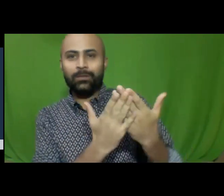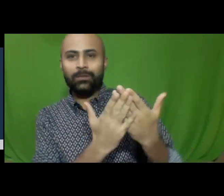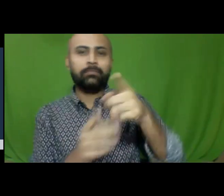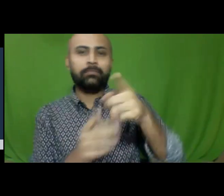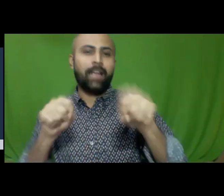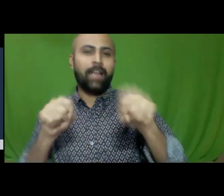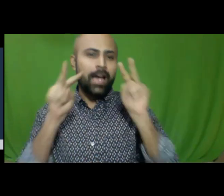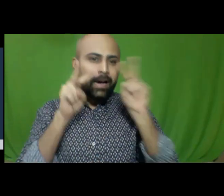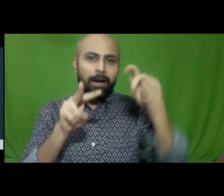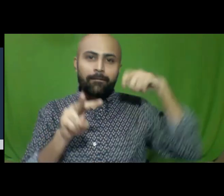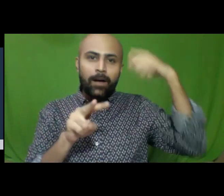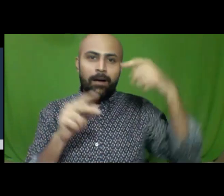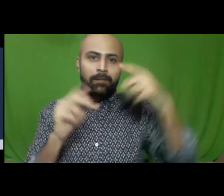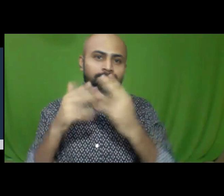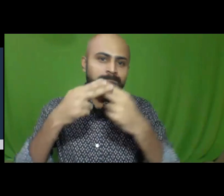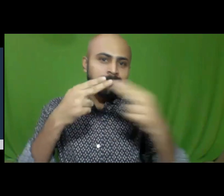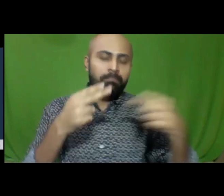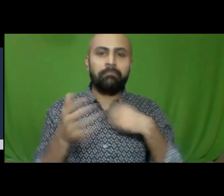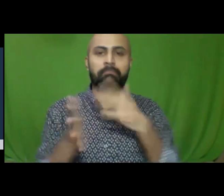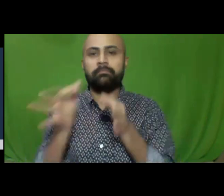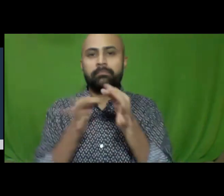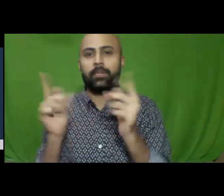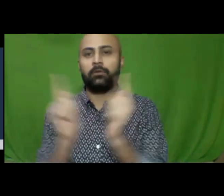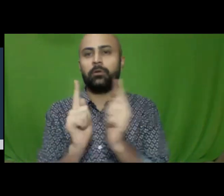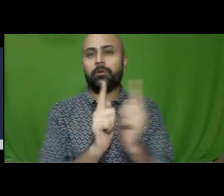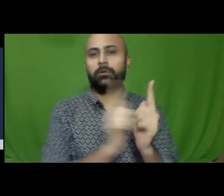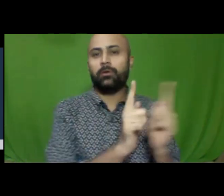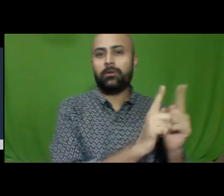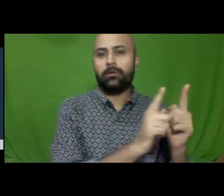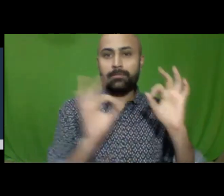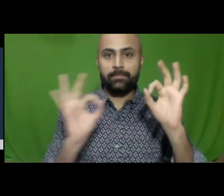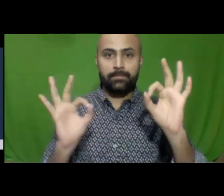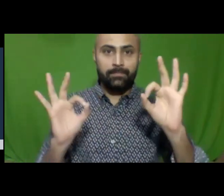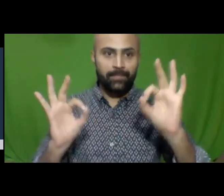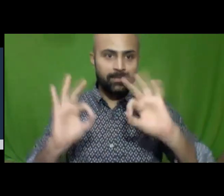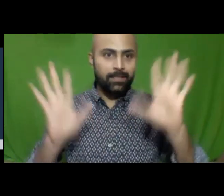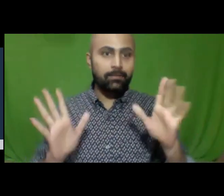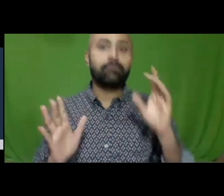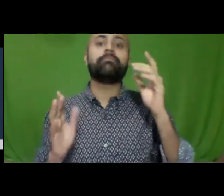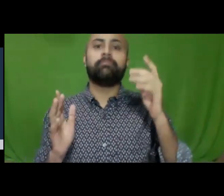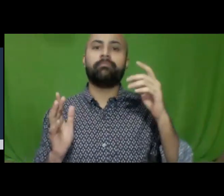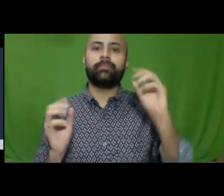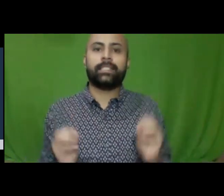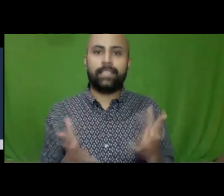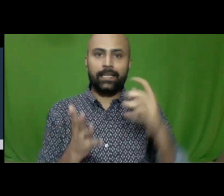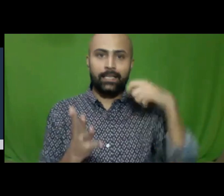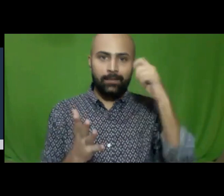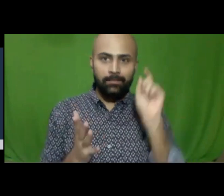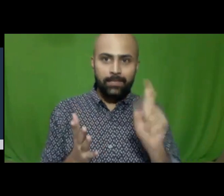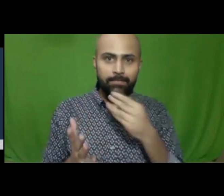Million is what exactly we've been doing. You've seen videos, you can see something on the screen, and I'll be giving you a quick